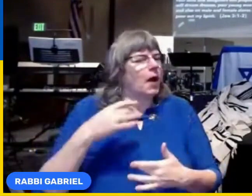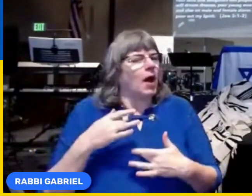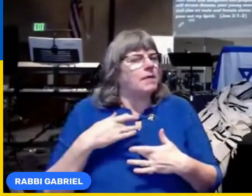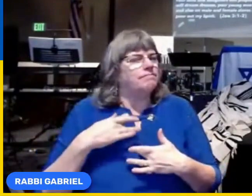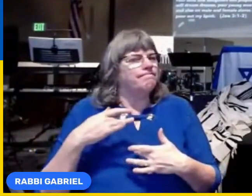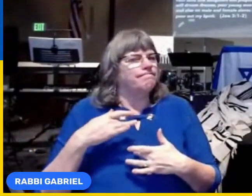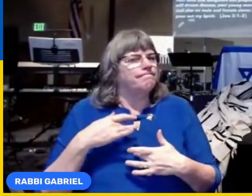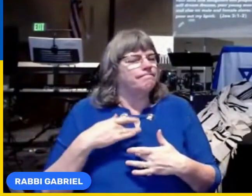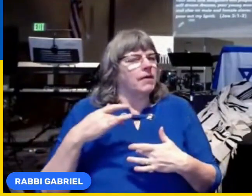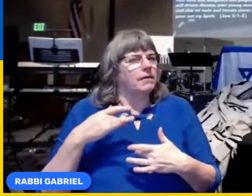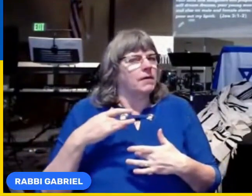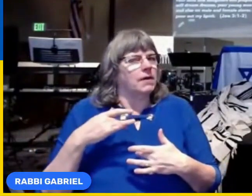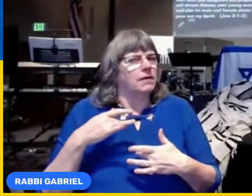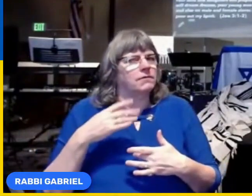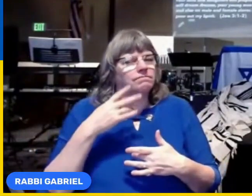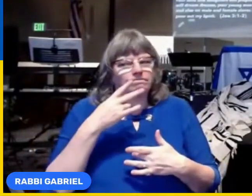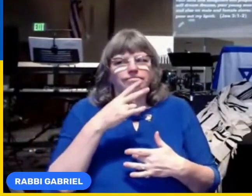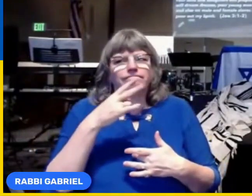sensitive,